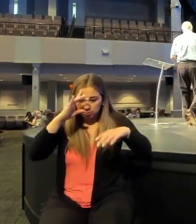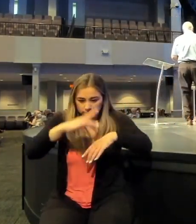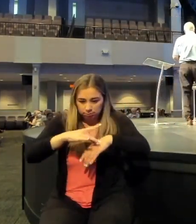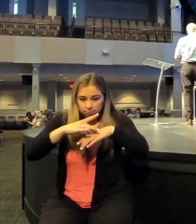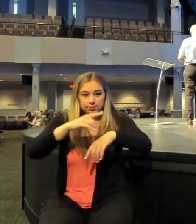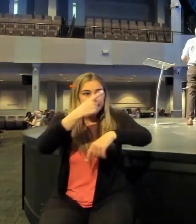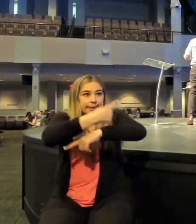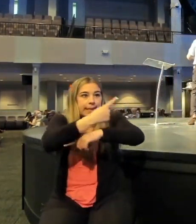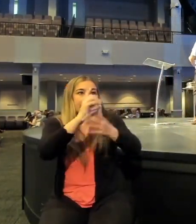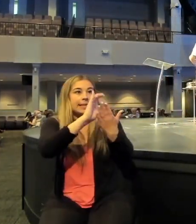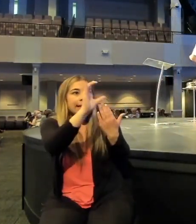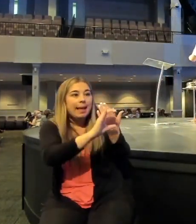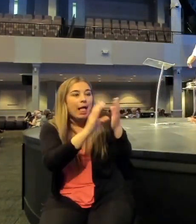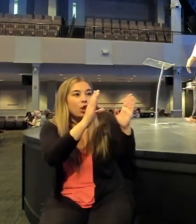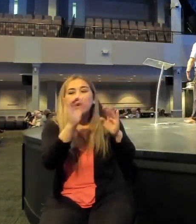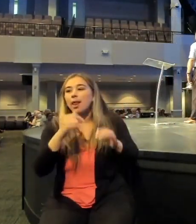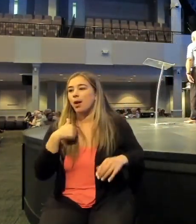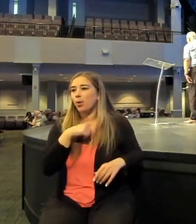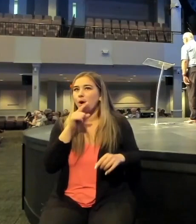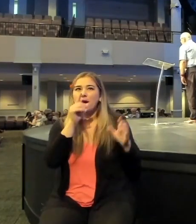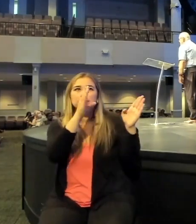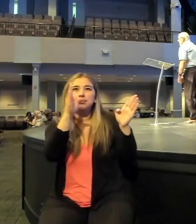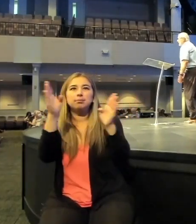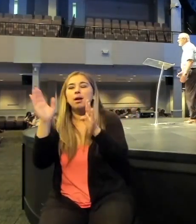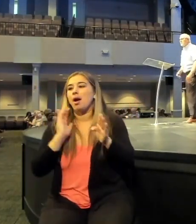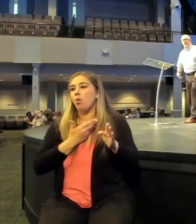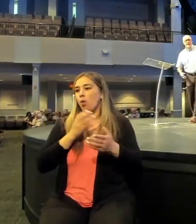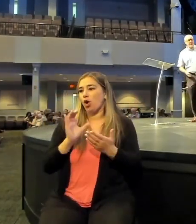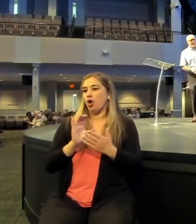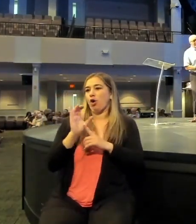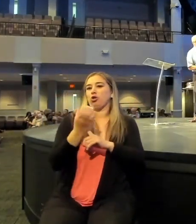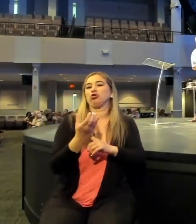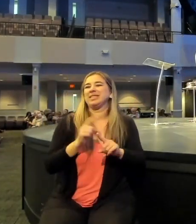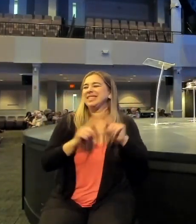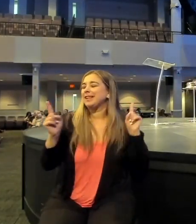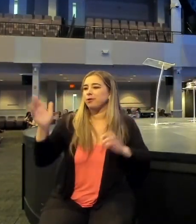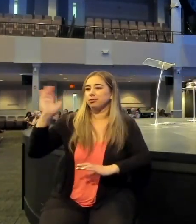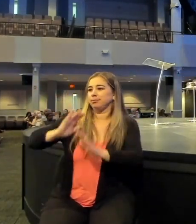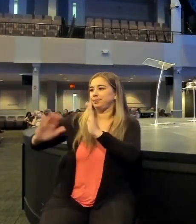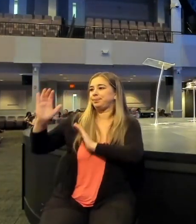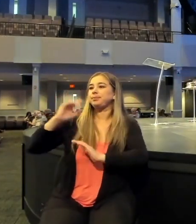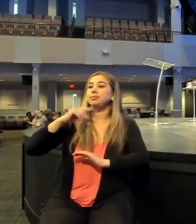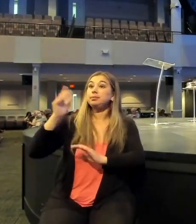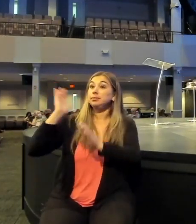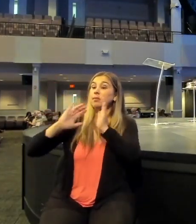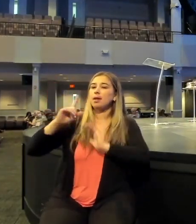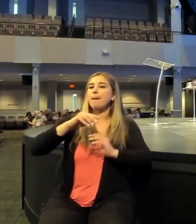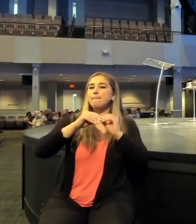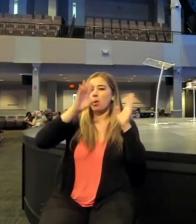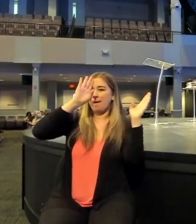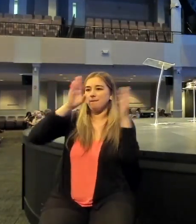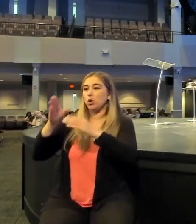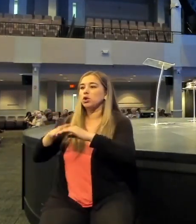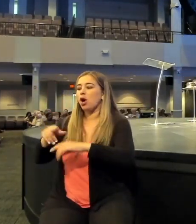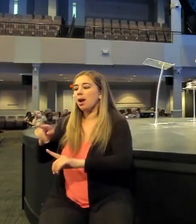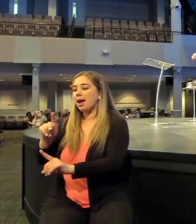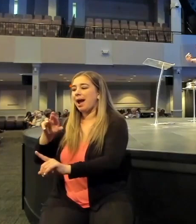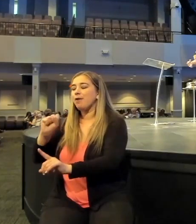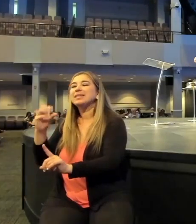days on the calendar, perhaps, as we are in our culture today. And so they were very oriented toward the kairos.